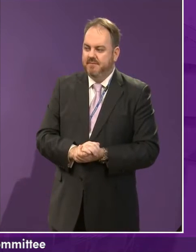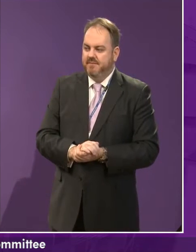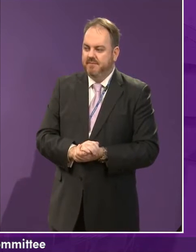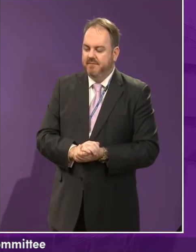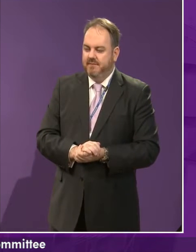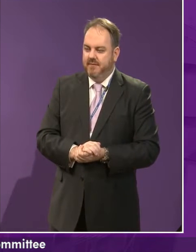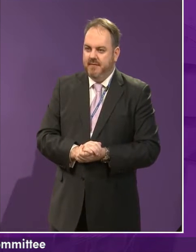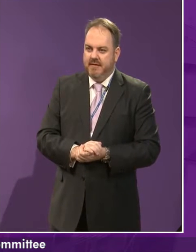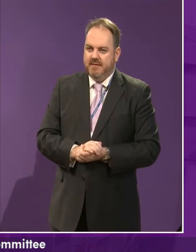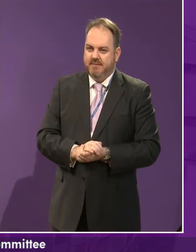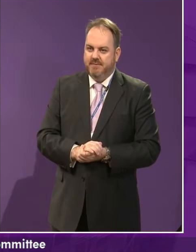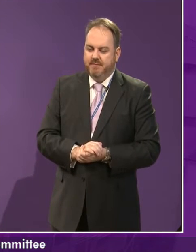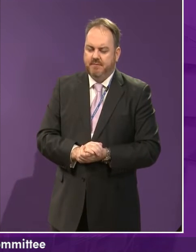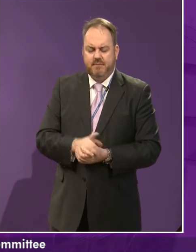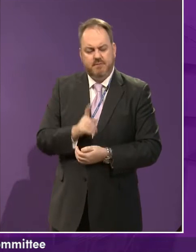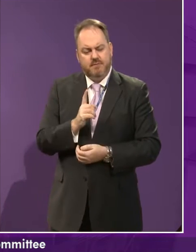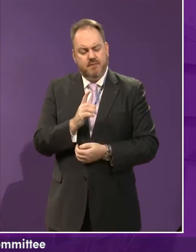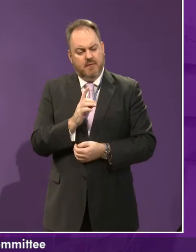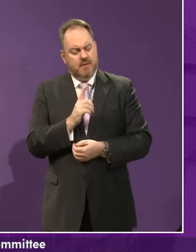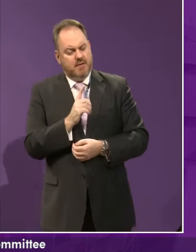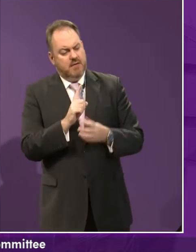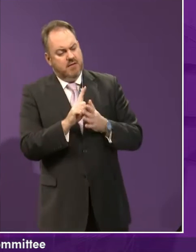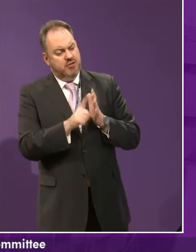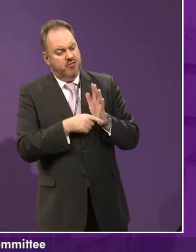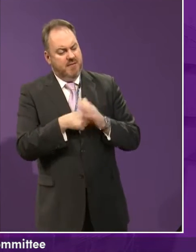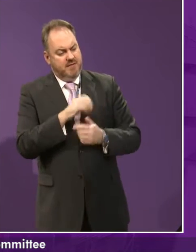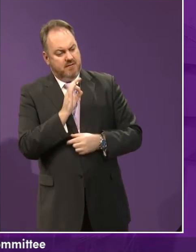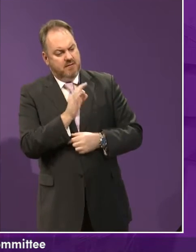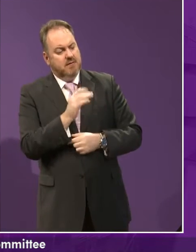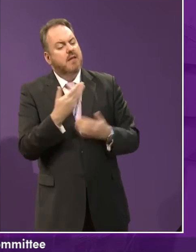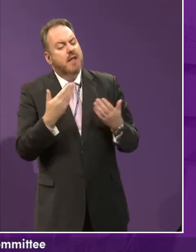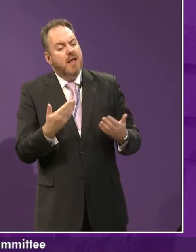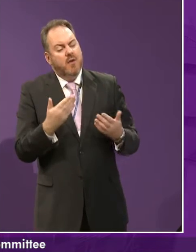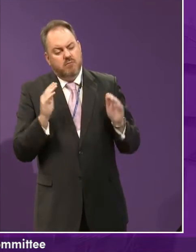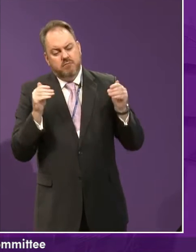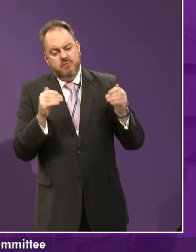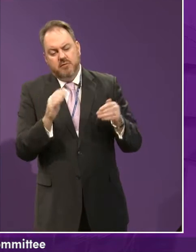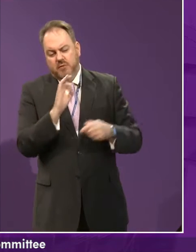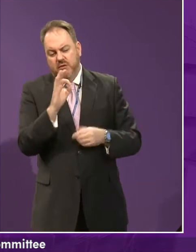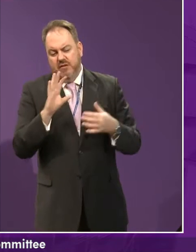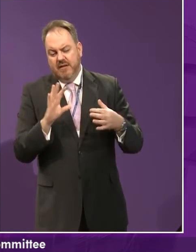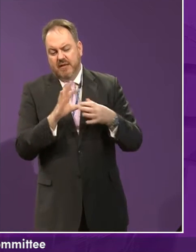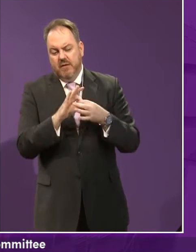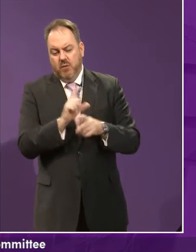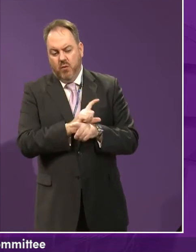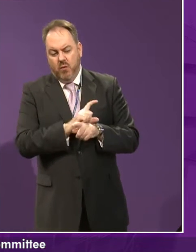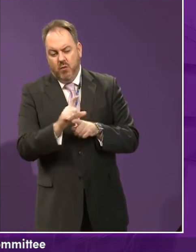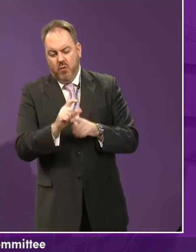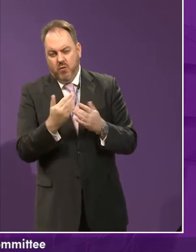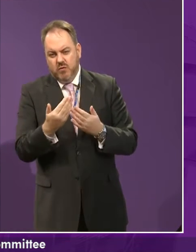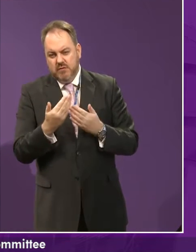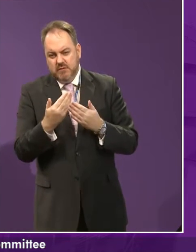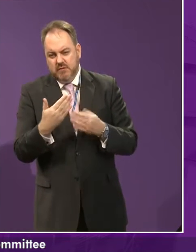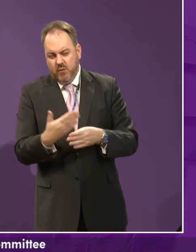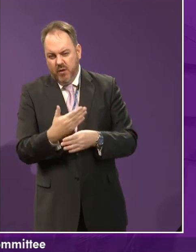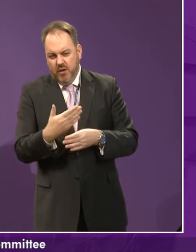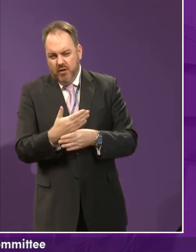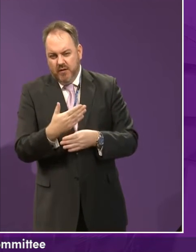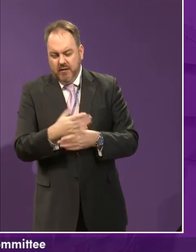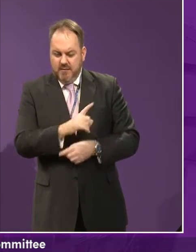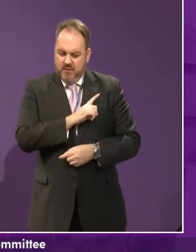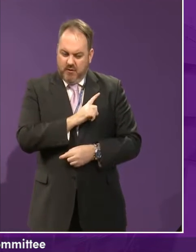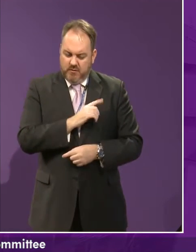promise. Can I ask about coursework and when people are actually at the university? Because obviously people have different